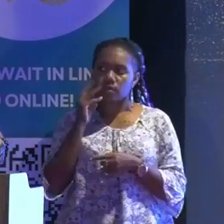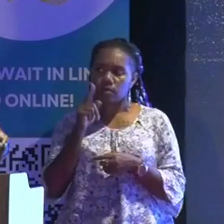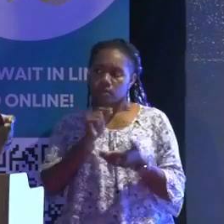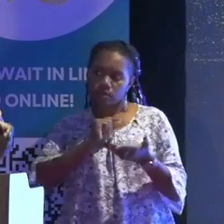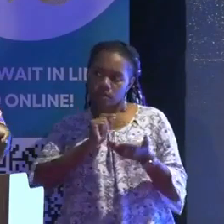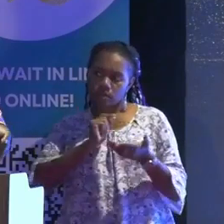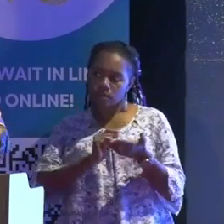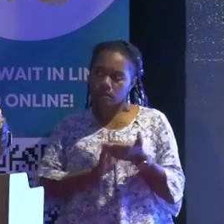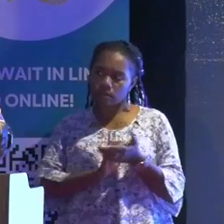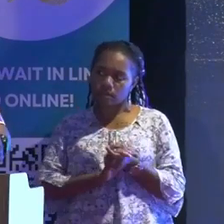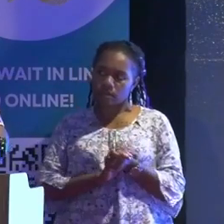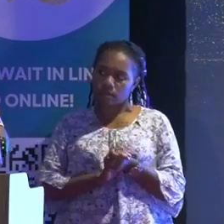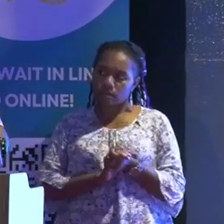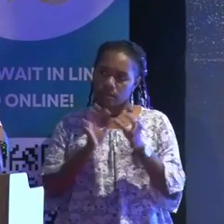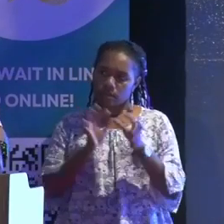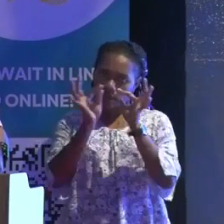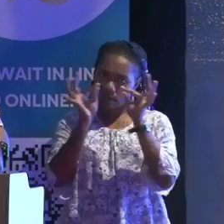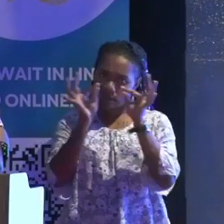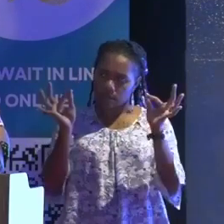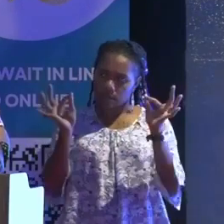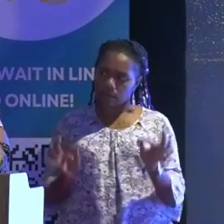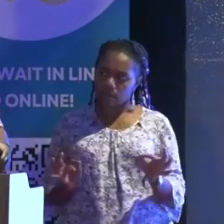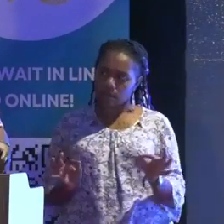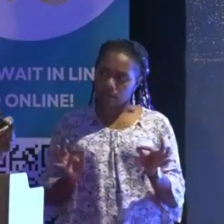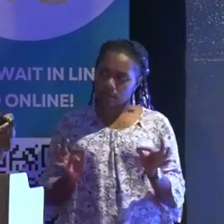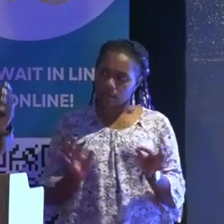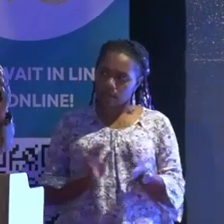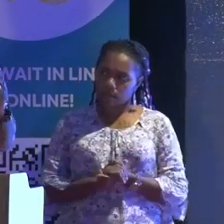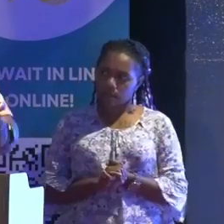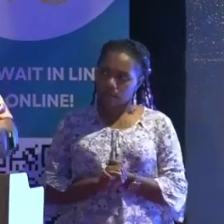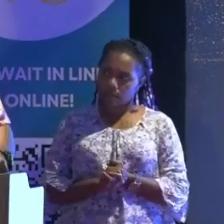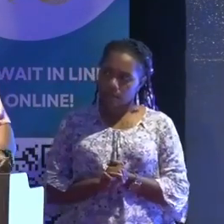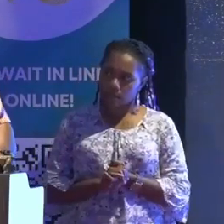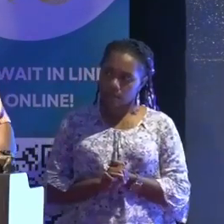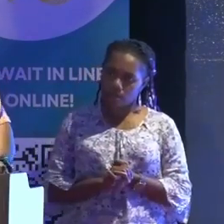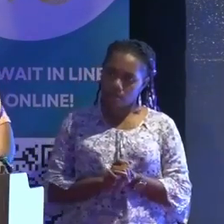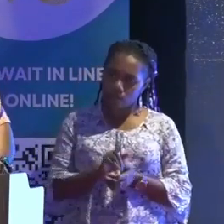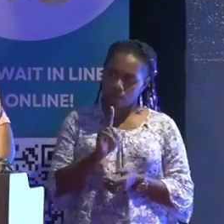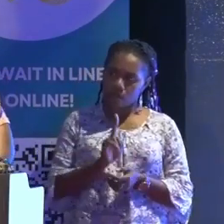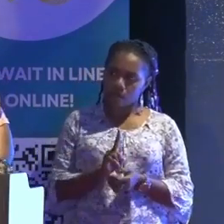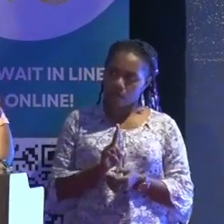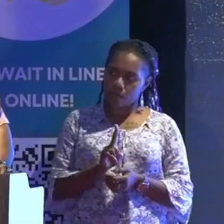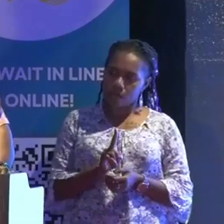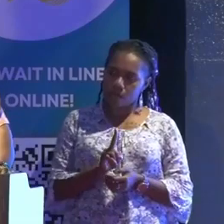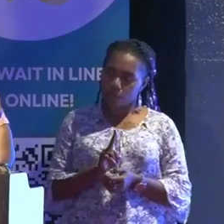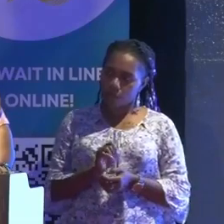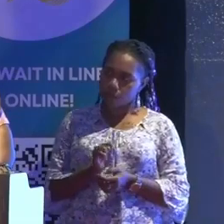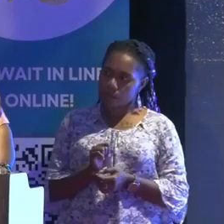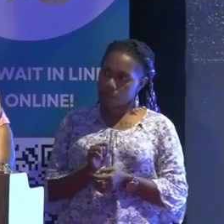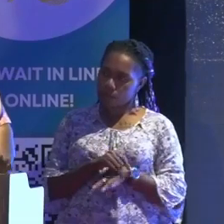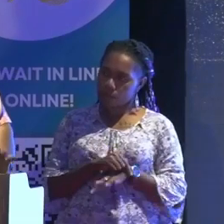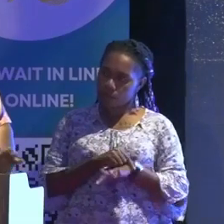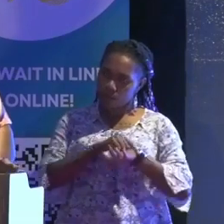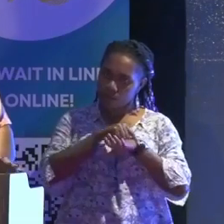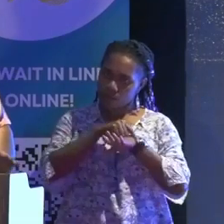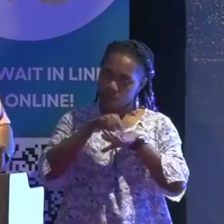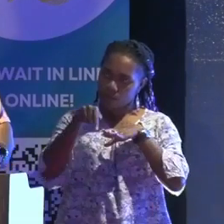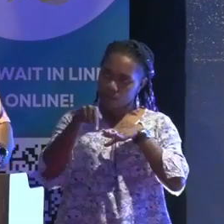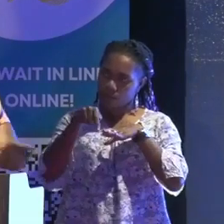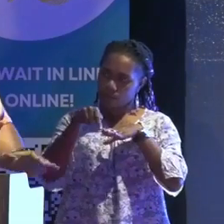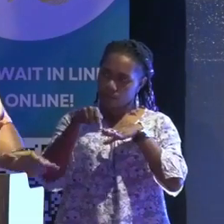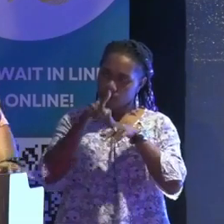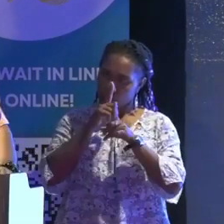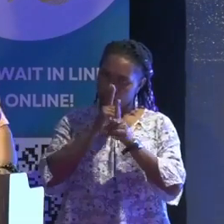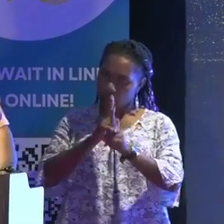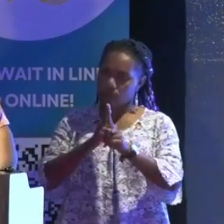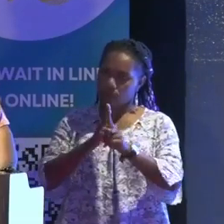form, indicate as nil. As long as you comply with your lodgements. Don't think that there's